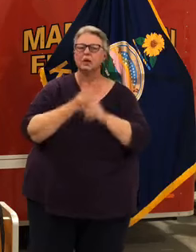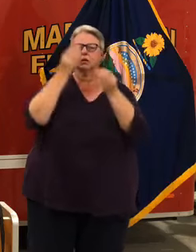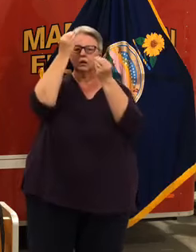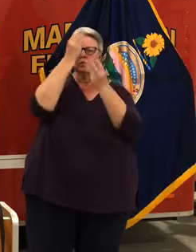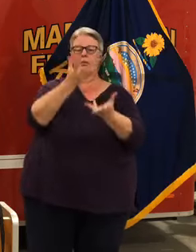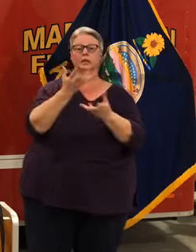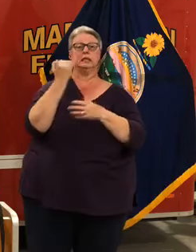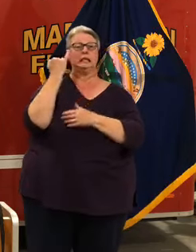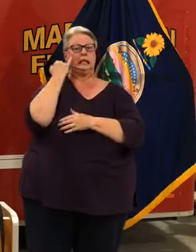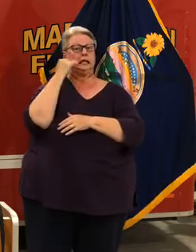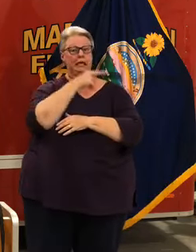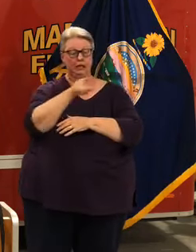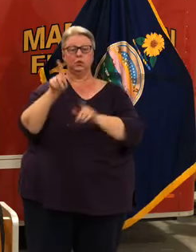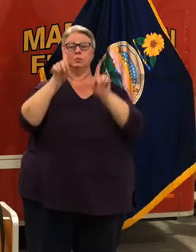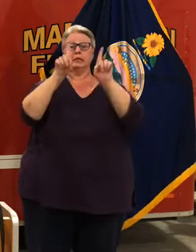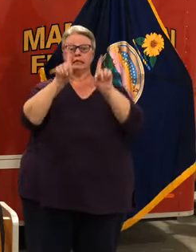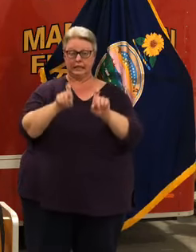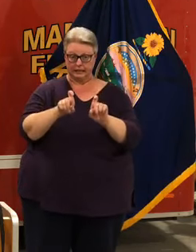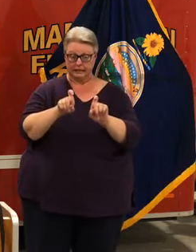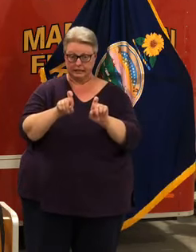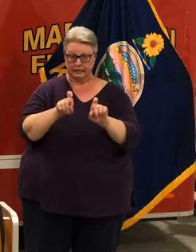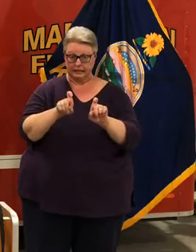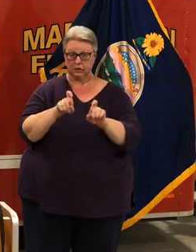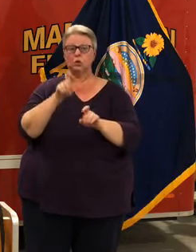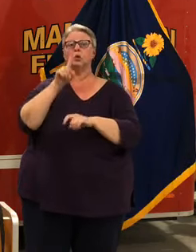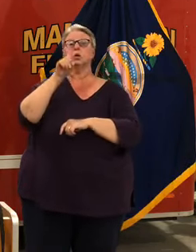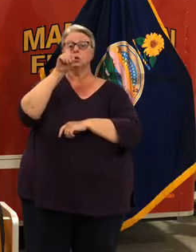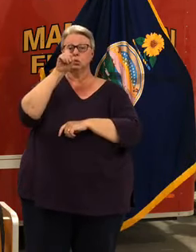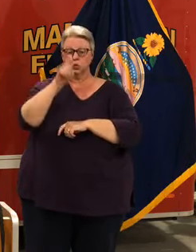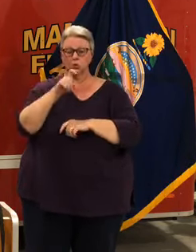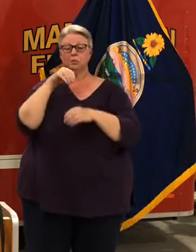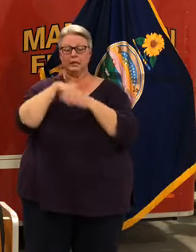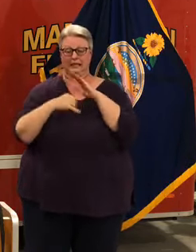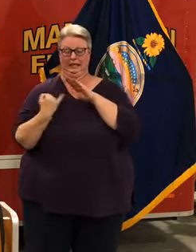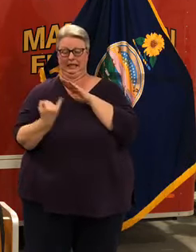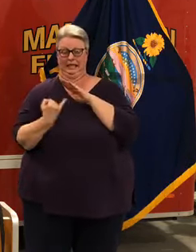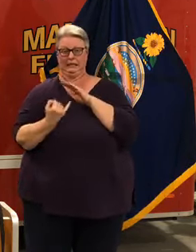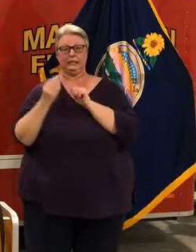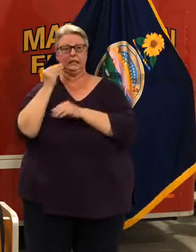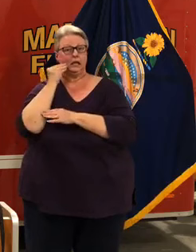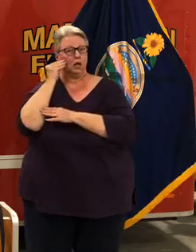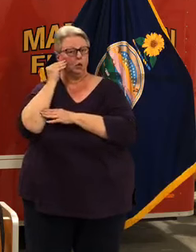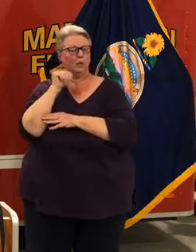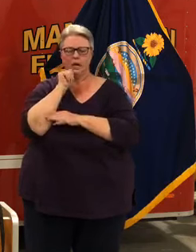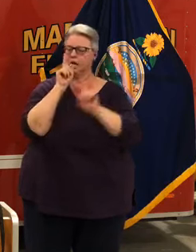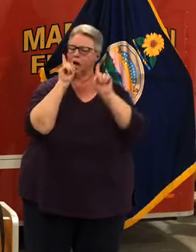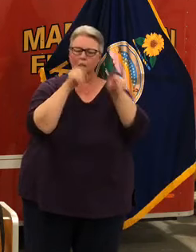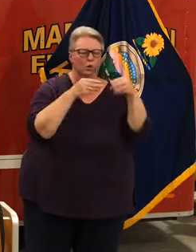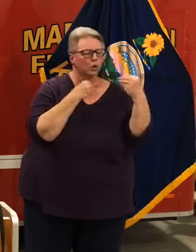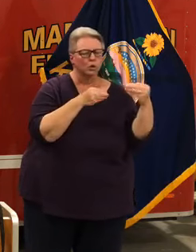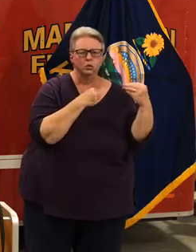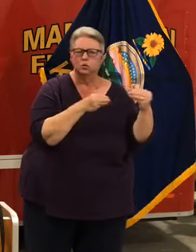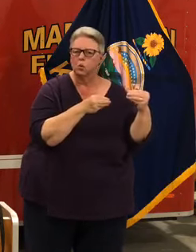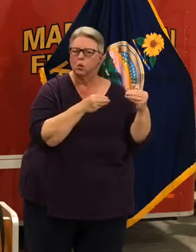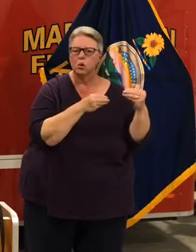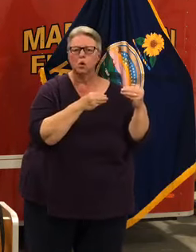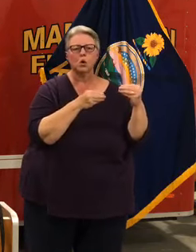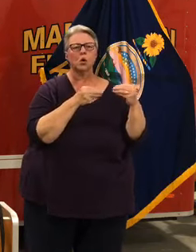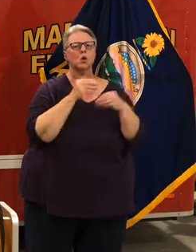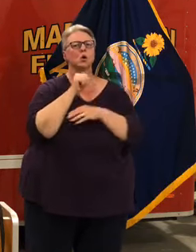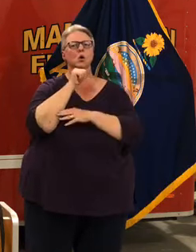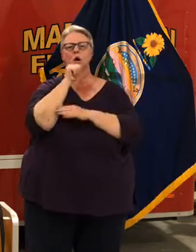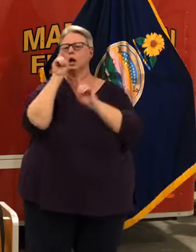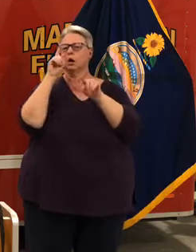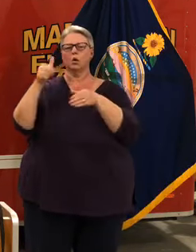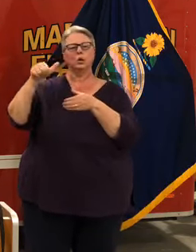been tested for the COVID virus, you should be in isolation at your home. You should not be going to the grocery store. You should not be going to the